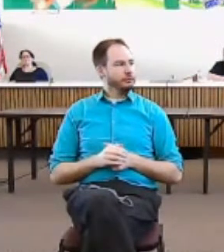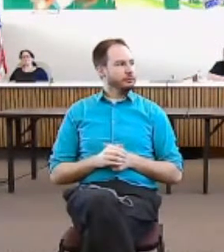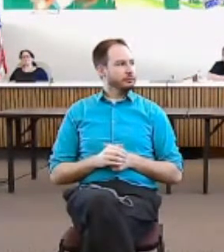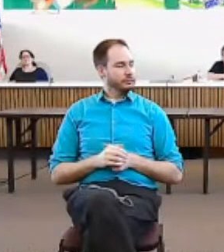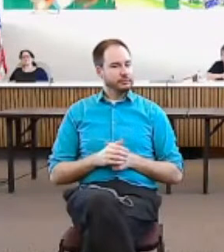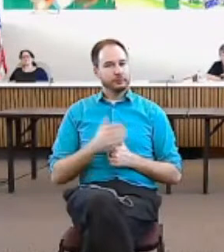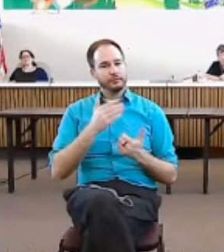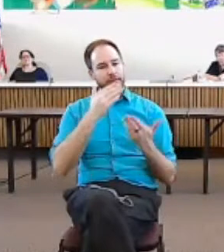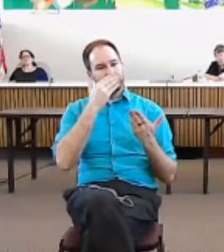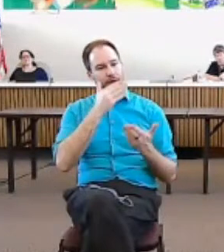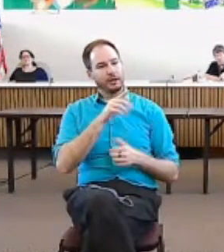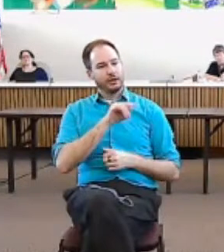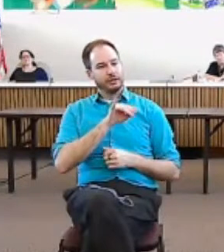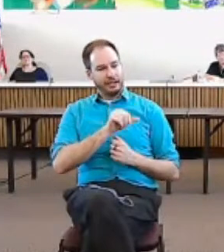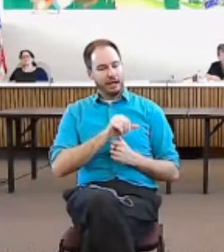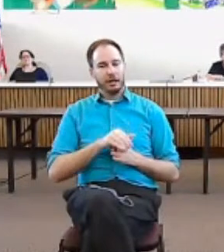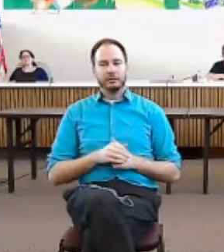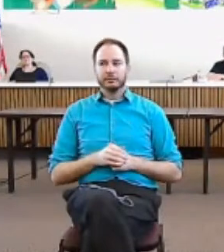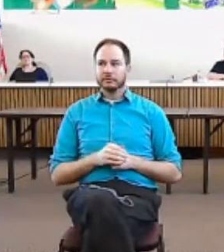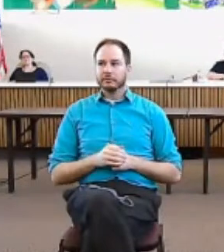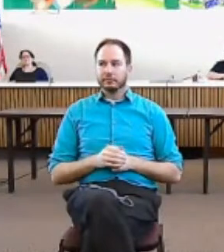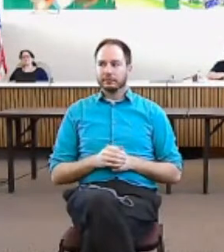Thank you, Tina.